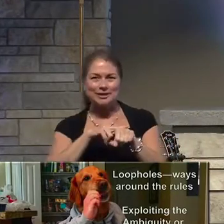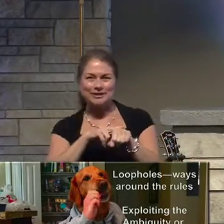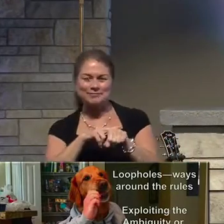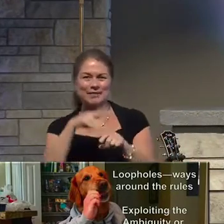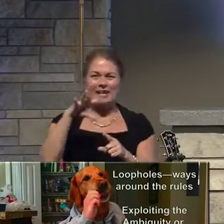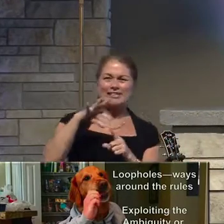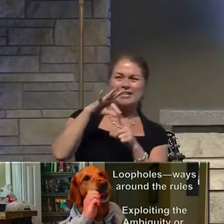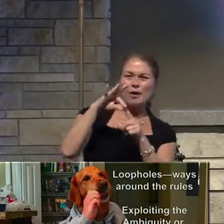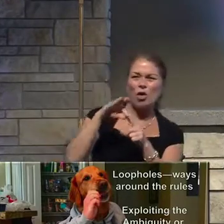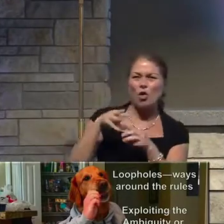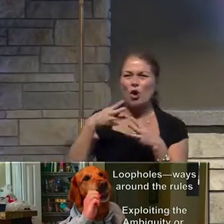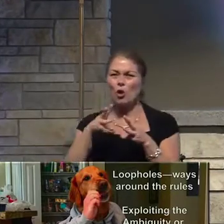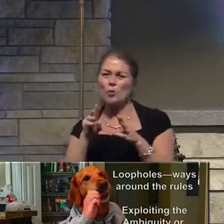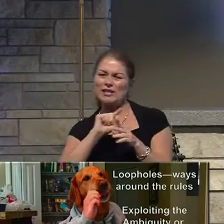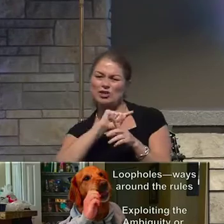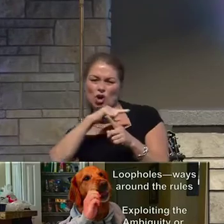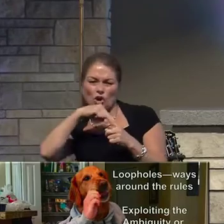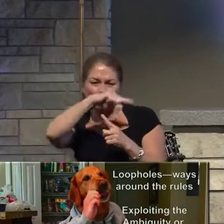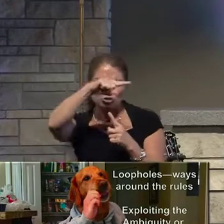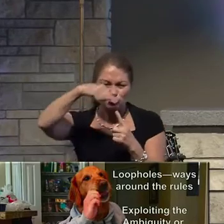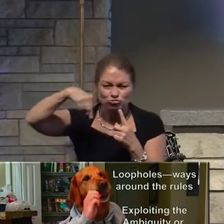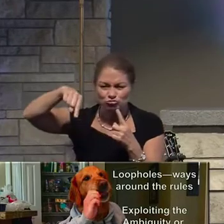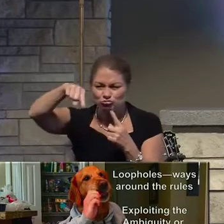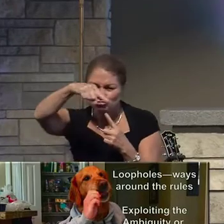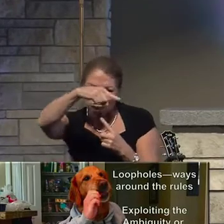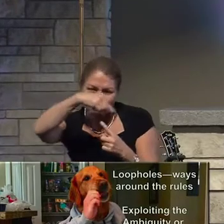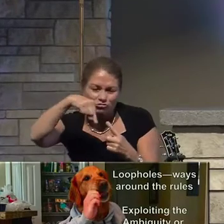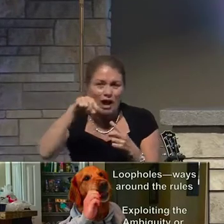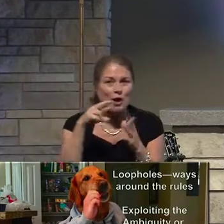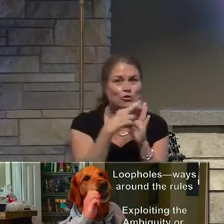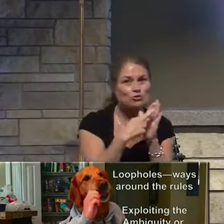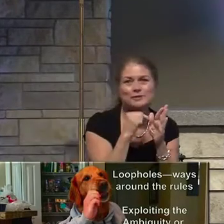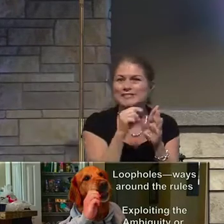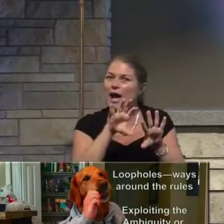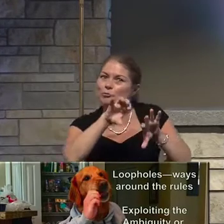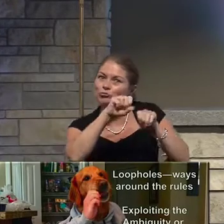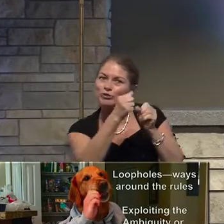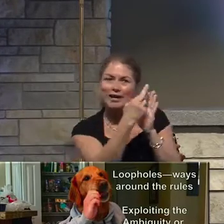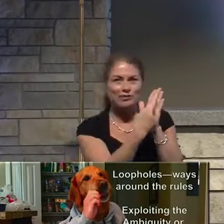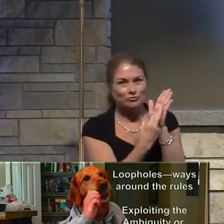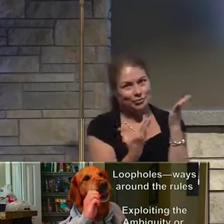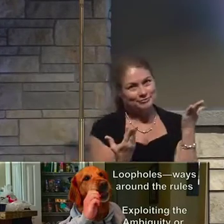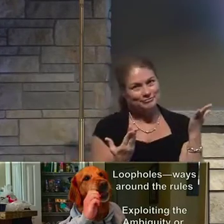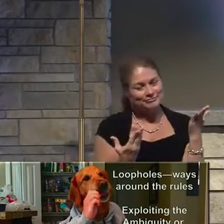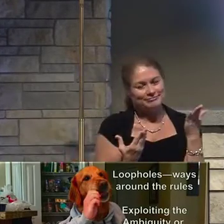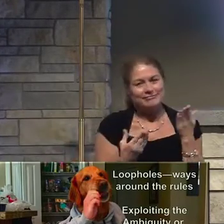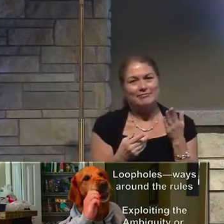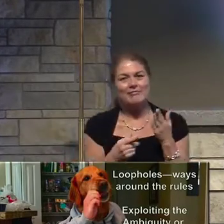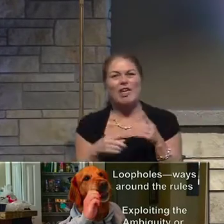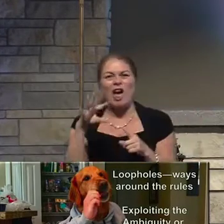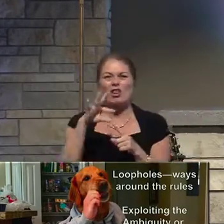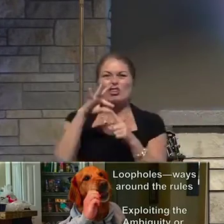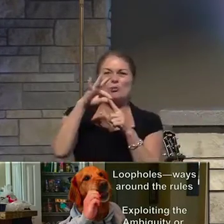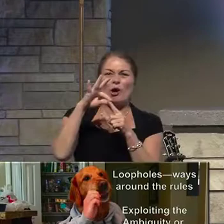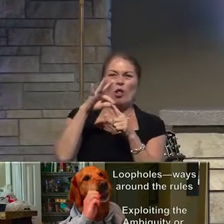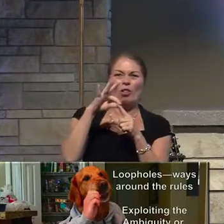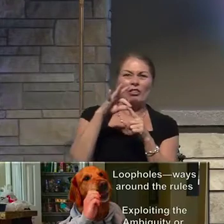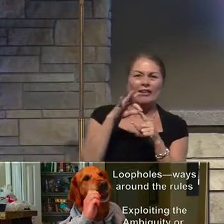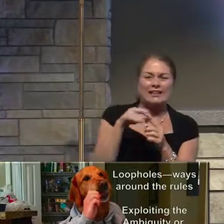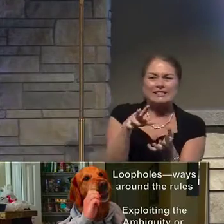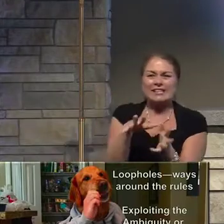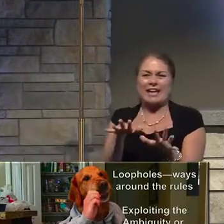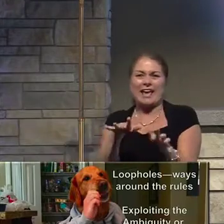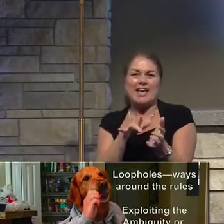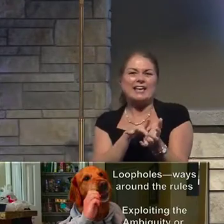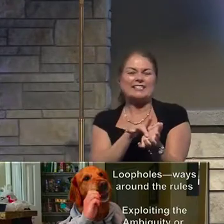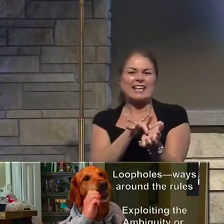are ways around the rules without technically breaking that rule. A loophole is exploiting the ambiguity